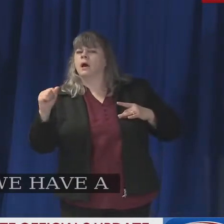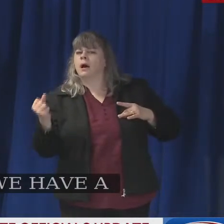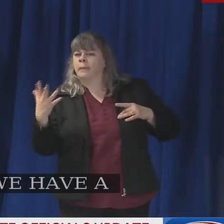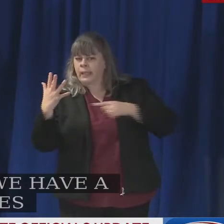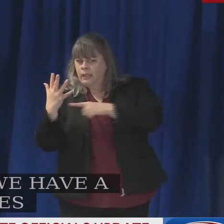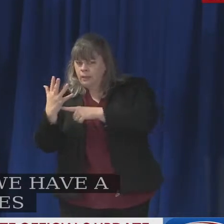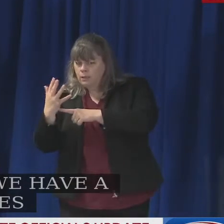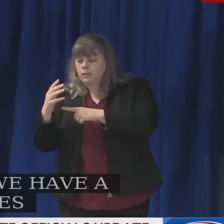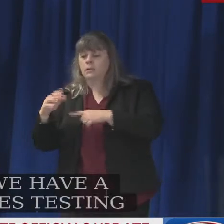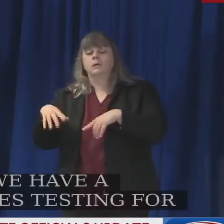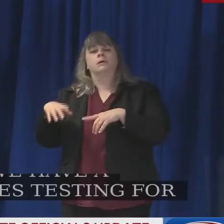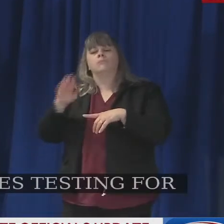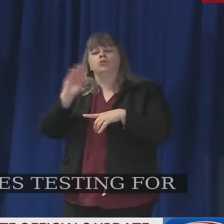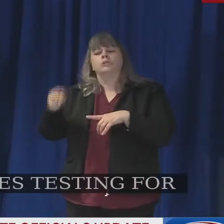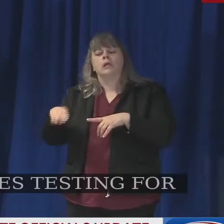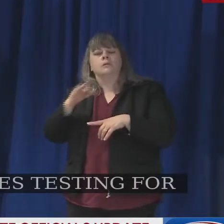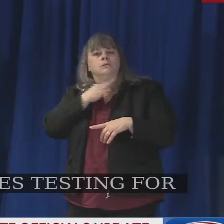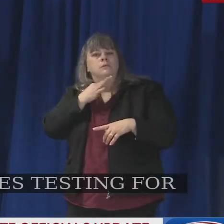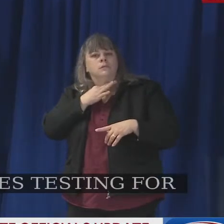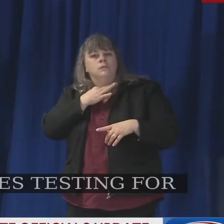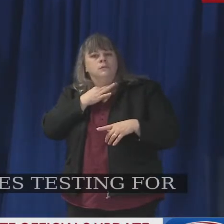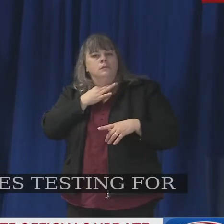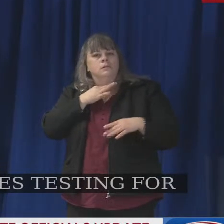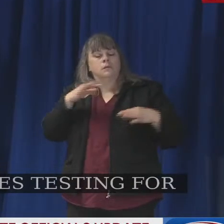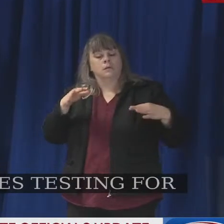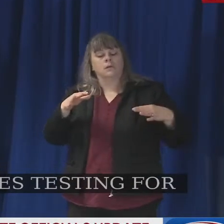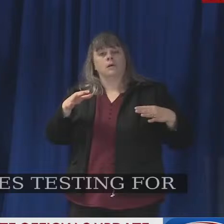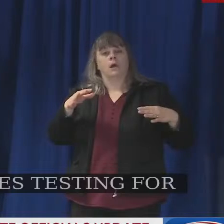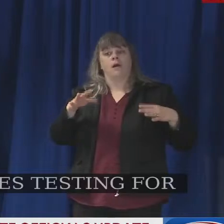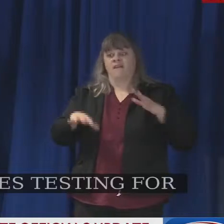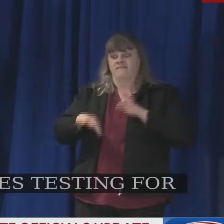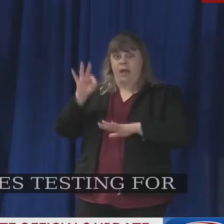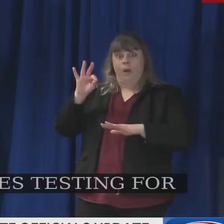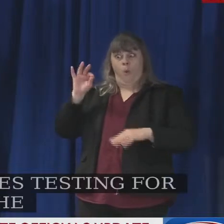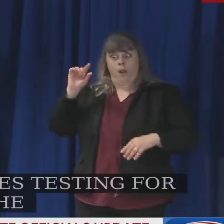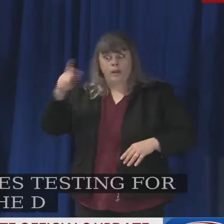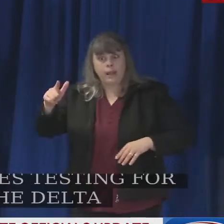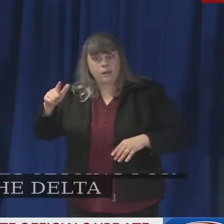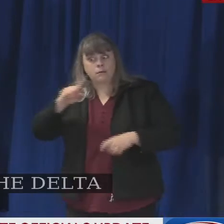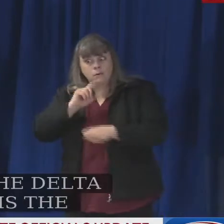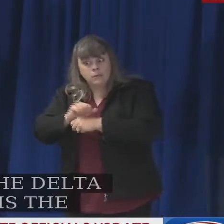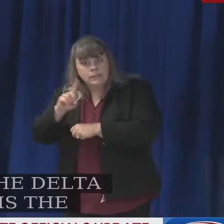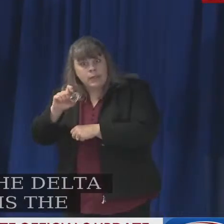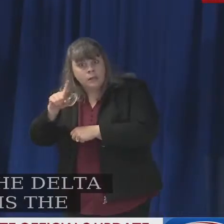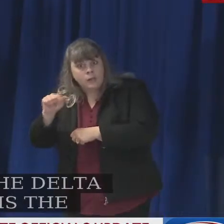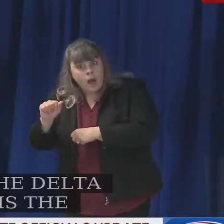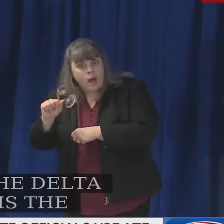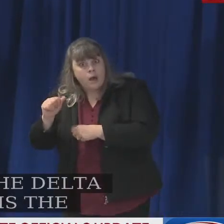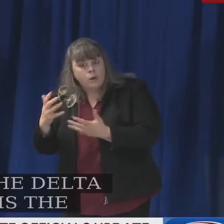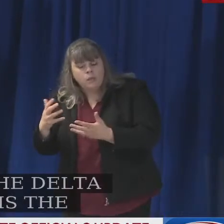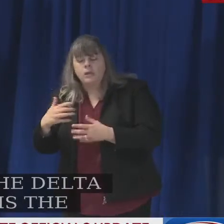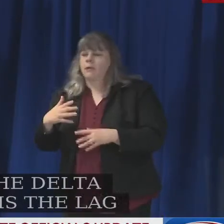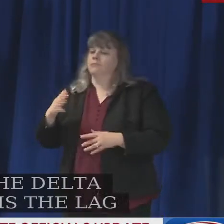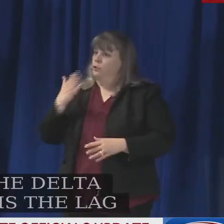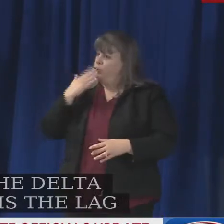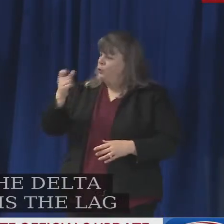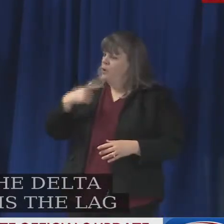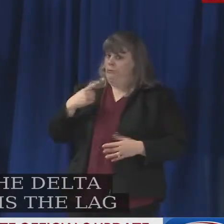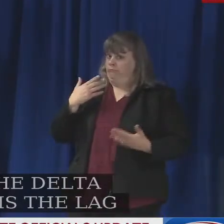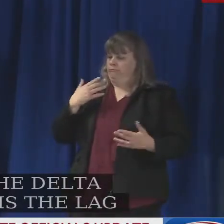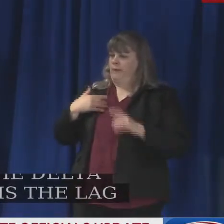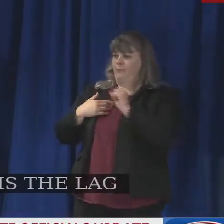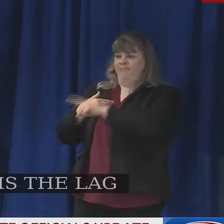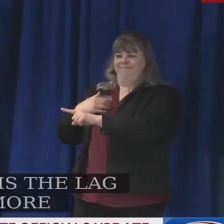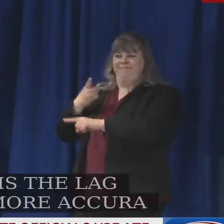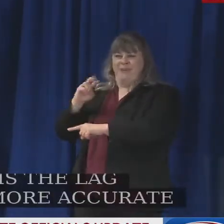percentage, what's kind of the lag time there, and do we have kind of a more accurate estimate at all? Great question. I'd have to defer to Dr. Chan or Dr. Daly.